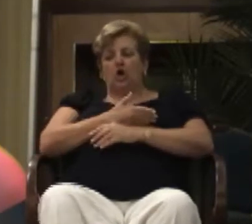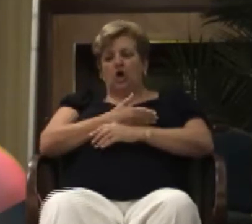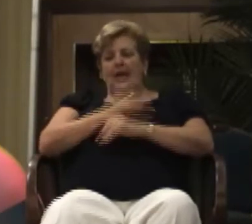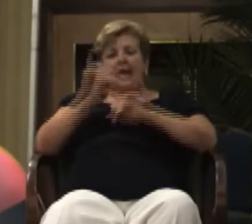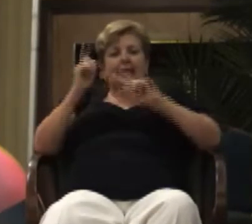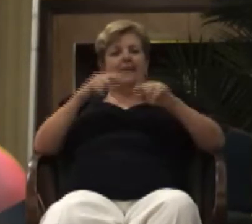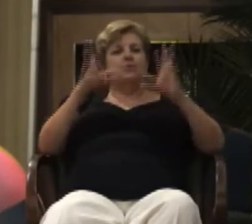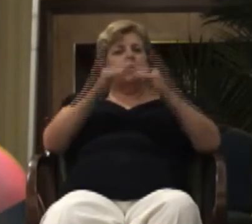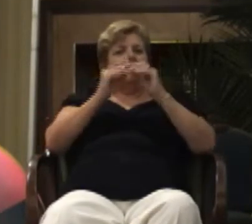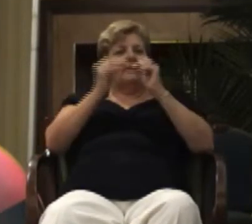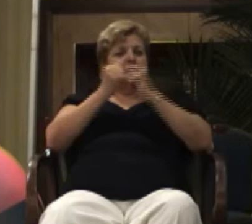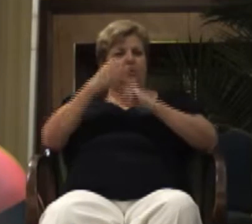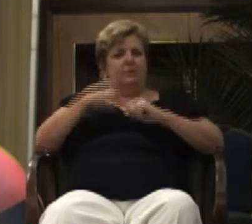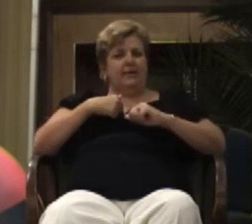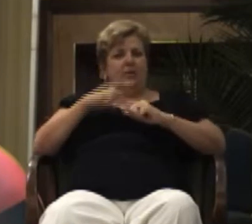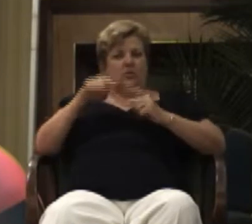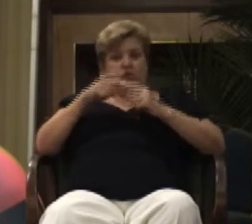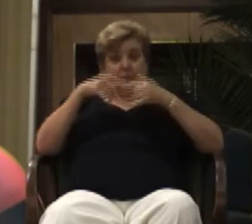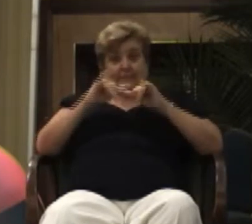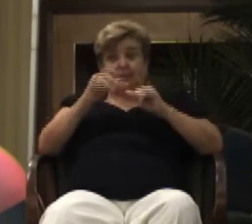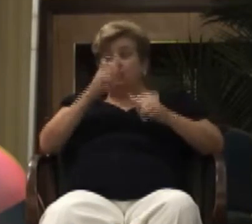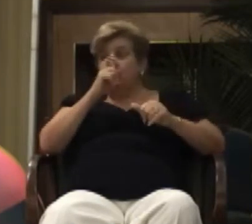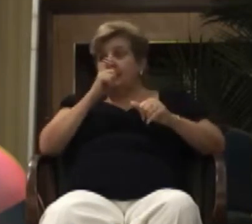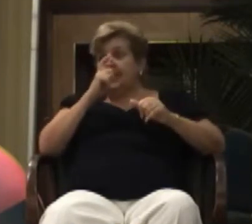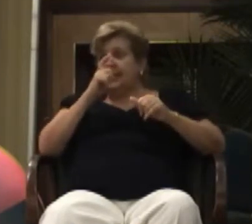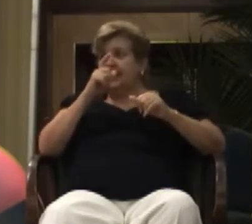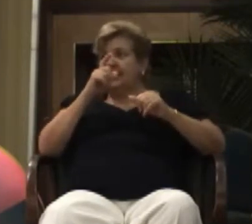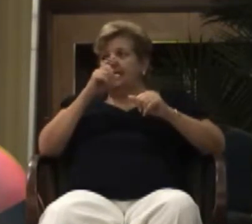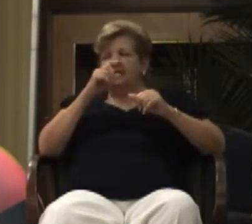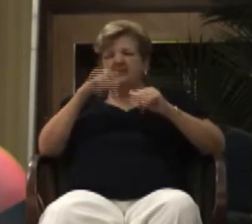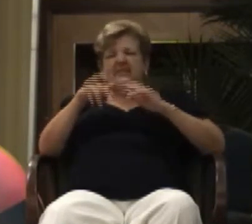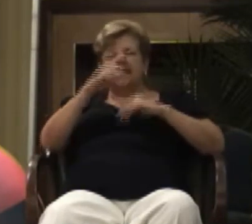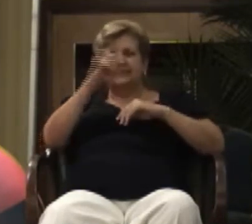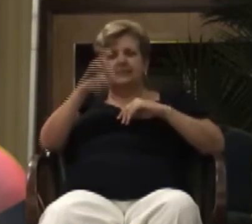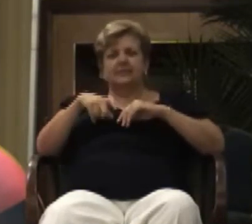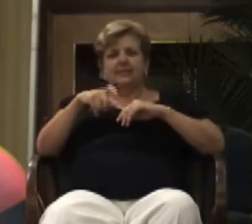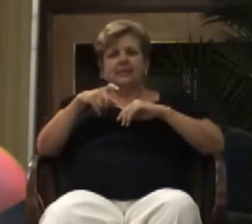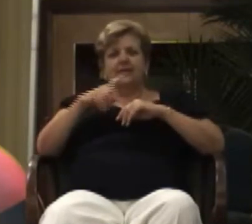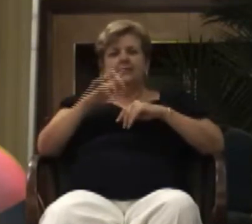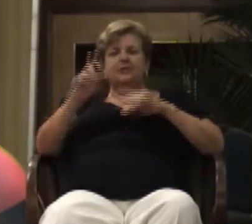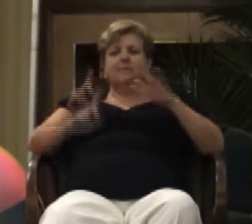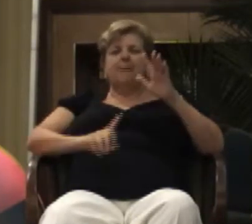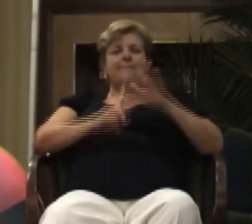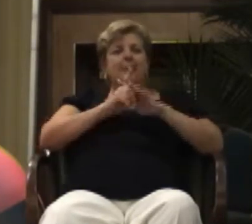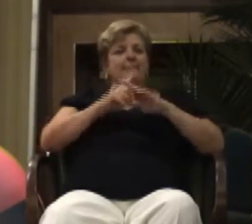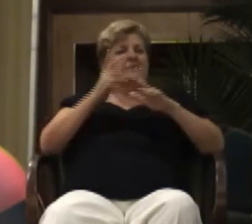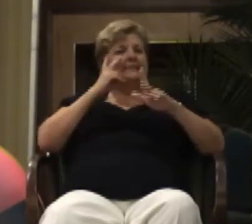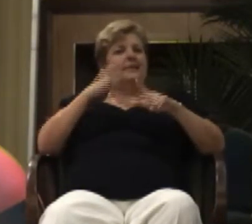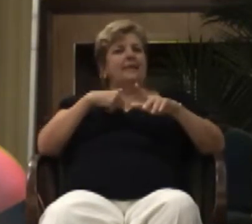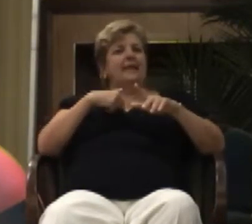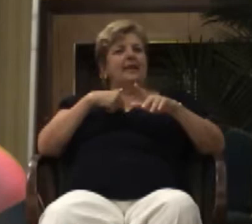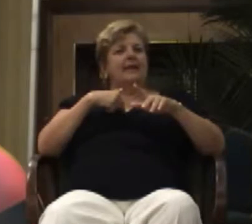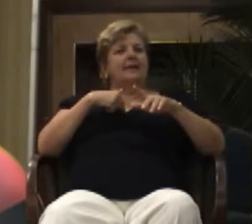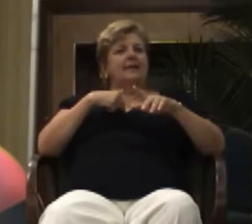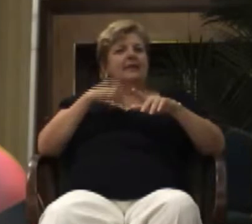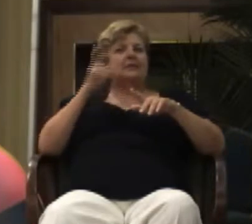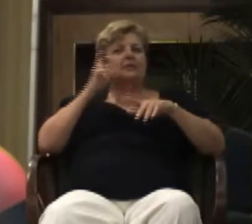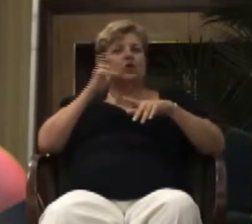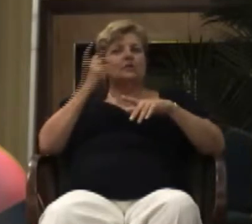with me when she was still drinking in Lubbock. She popped in to see me, and she heard the story, and she took her desireship